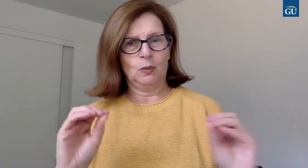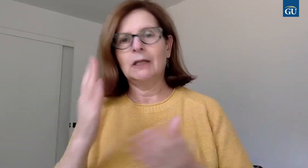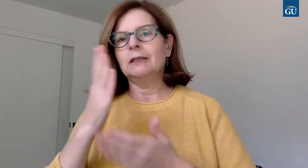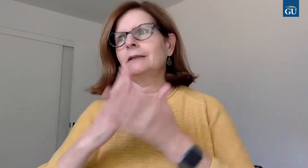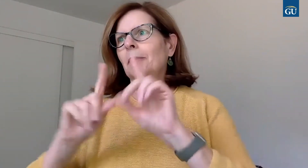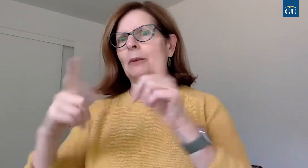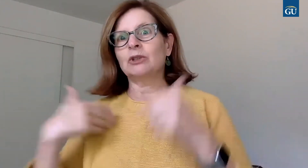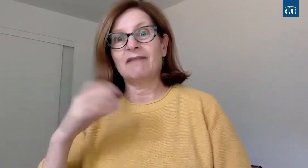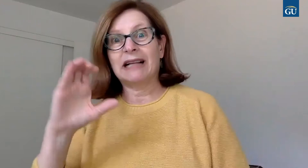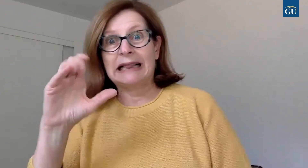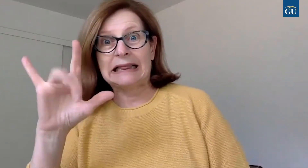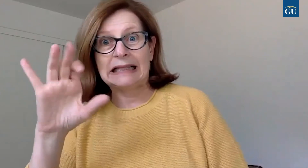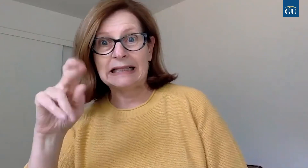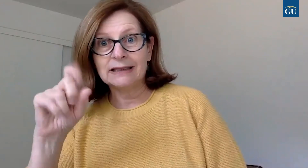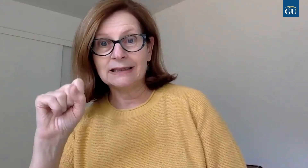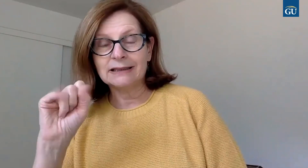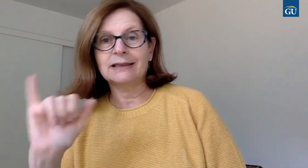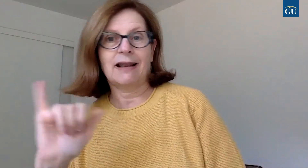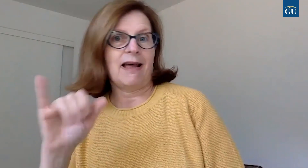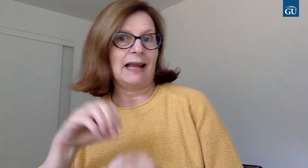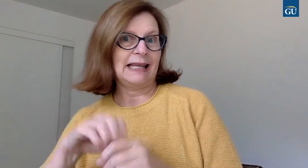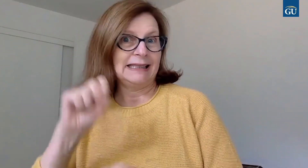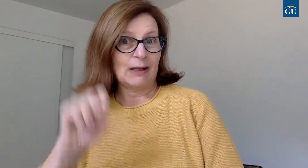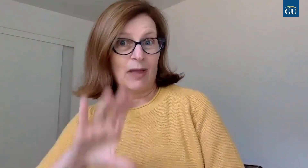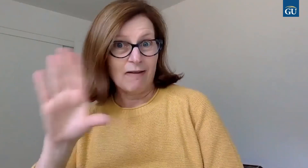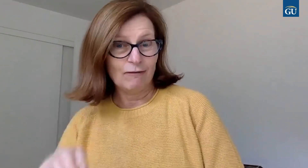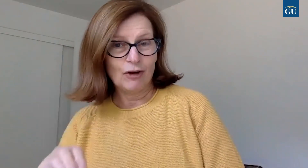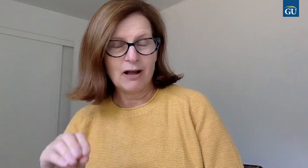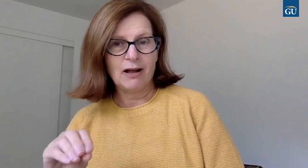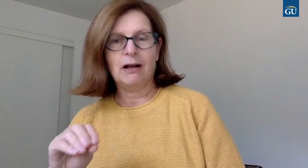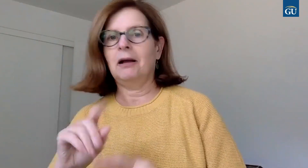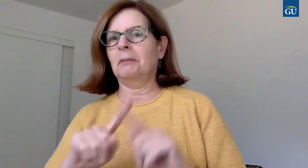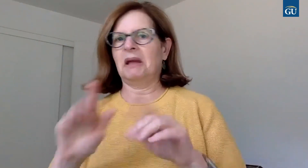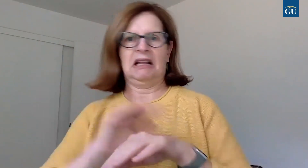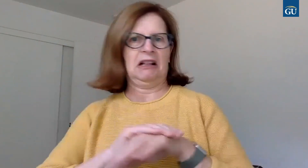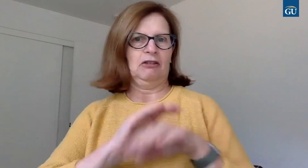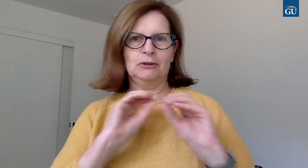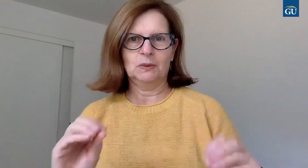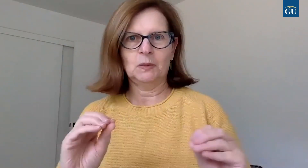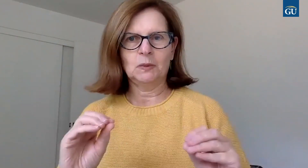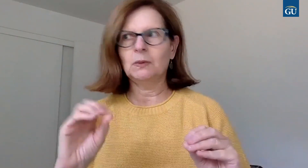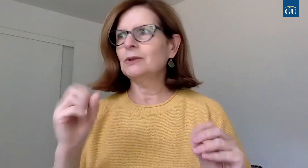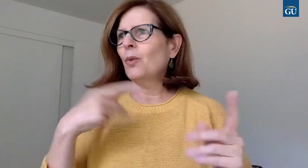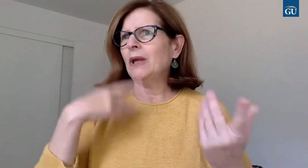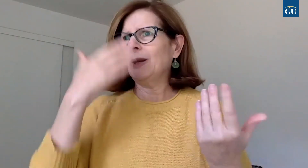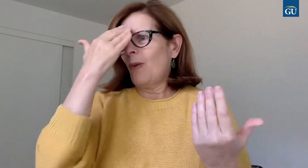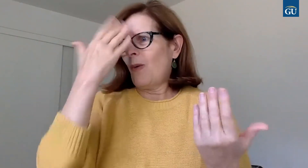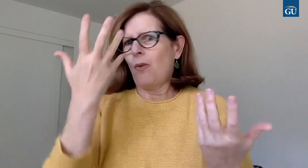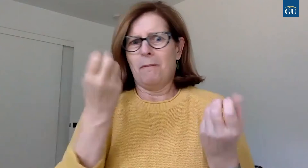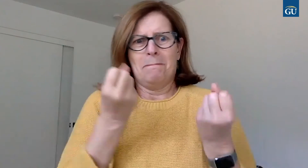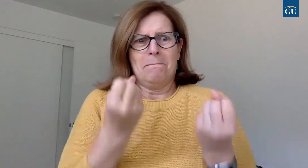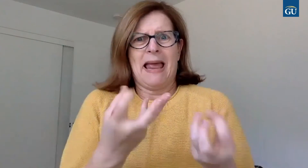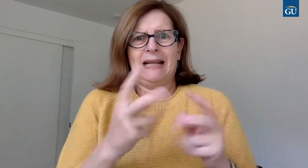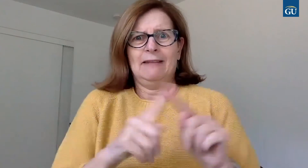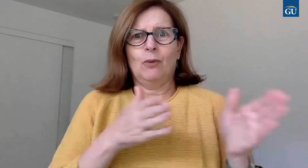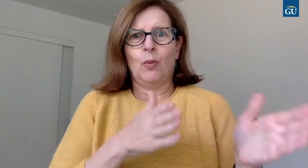tones, including Chinese, some have clicks, like in South Africa, both of which English does not